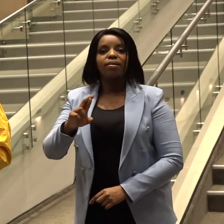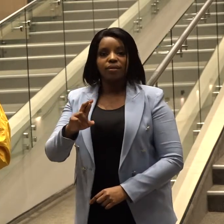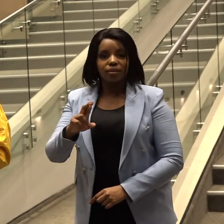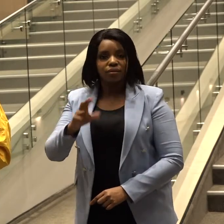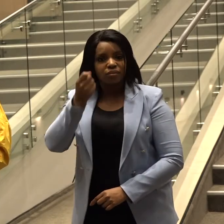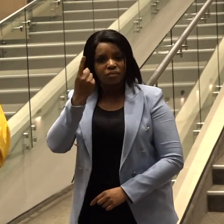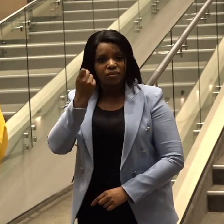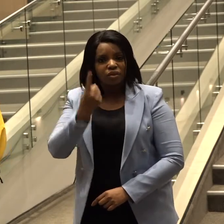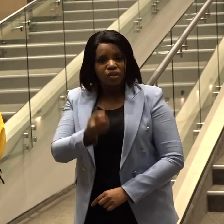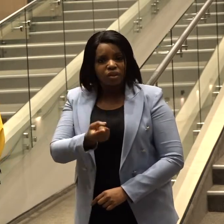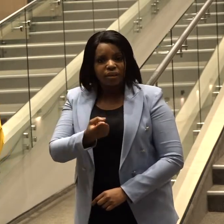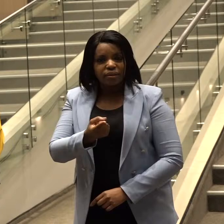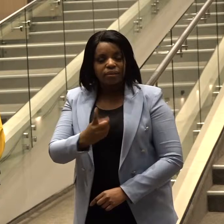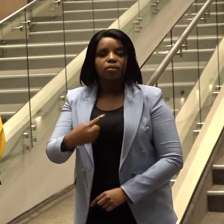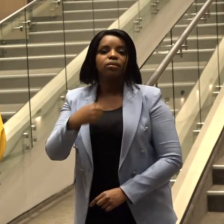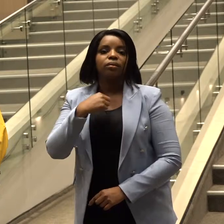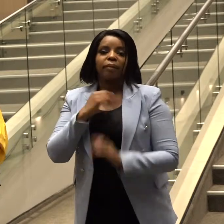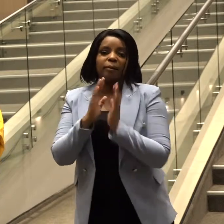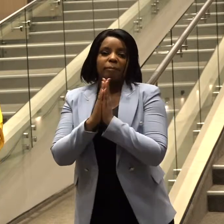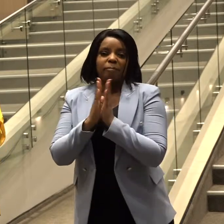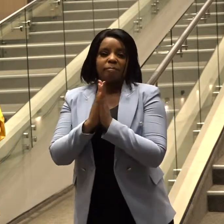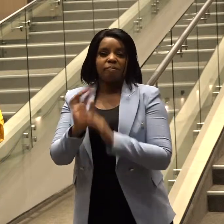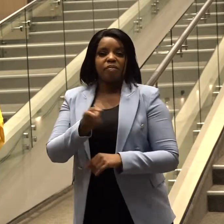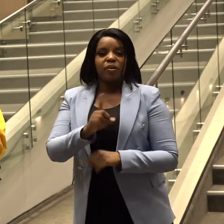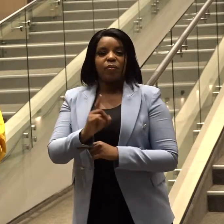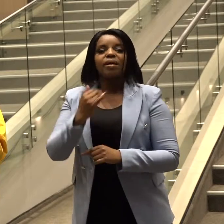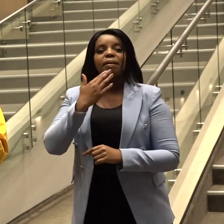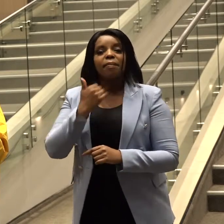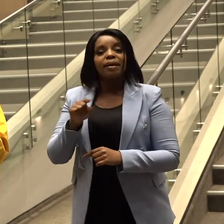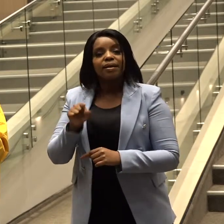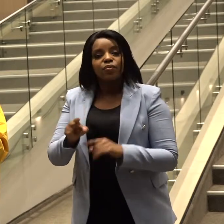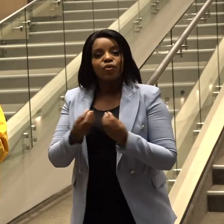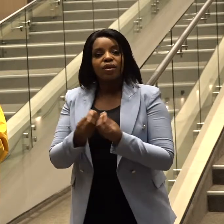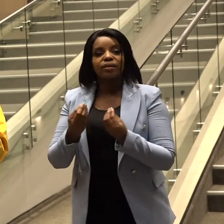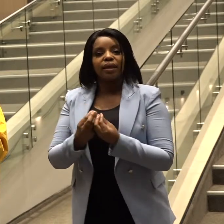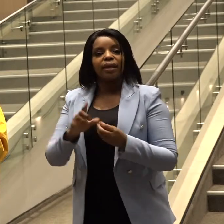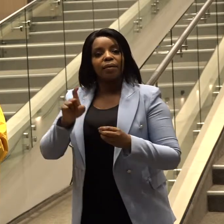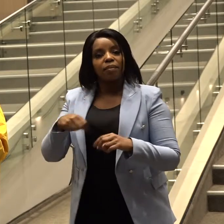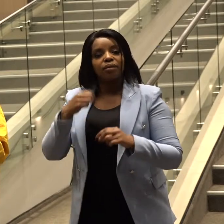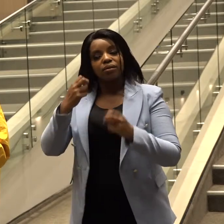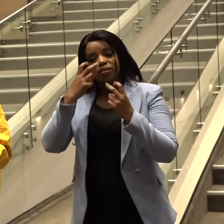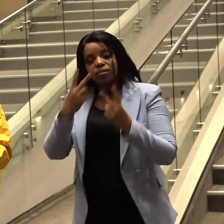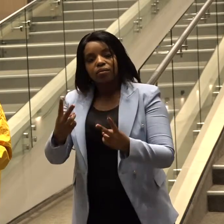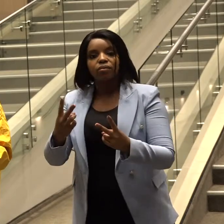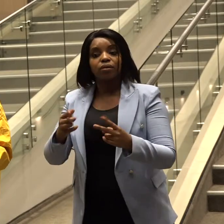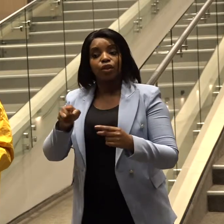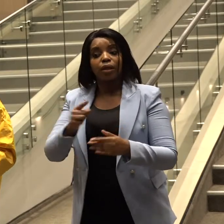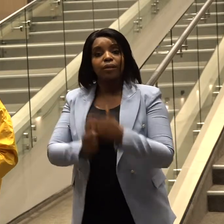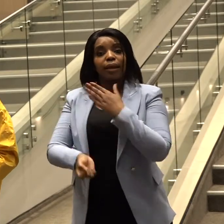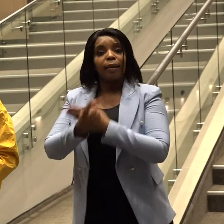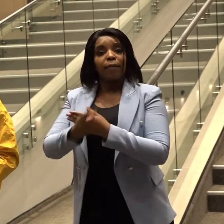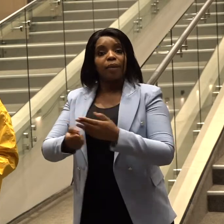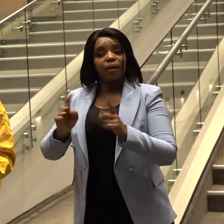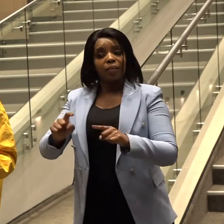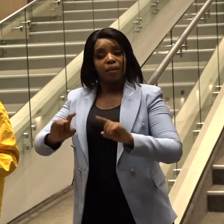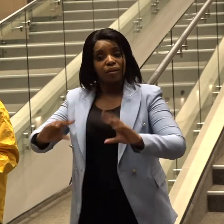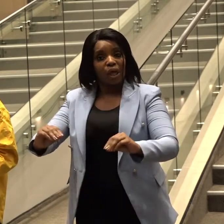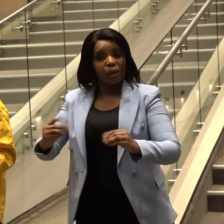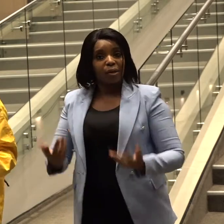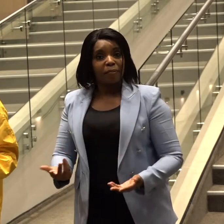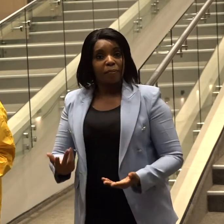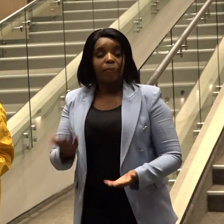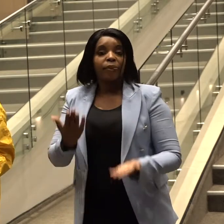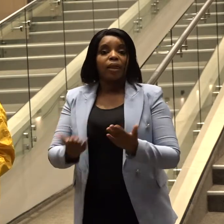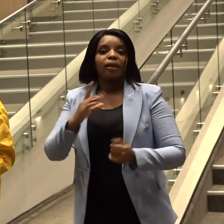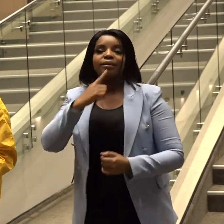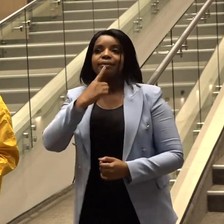please let's look at this thing and close that Gap if somebody come selling a cell phone